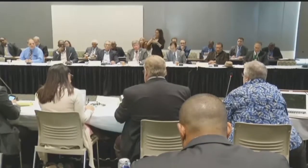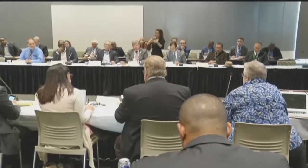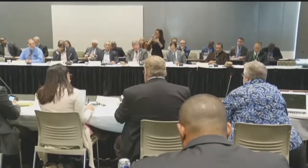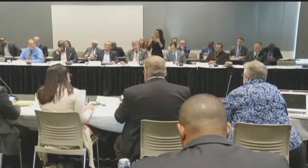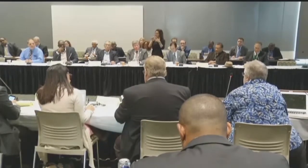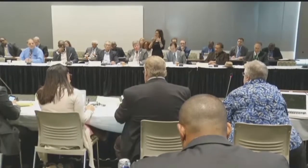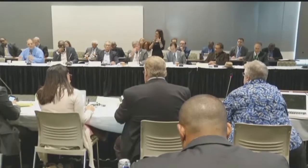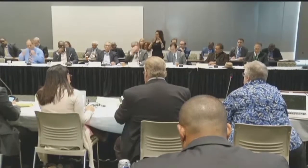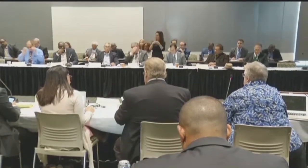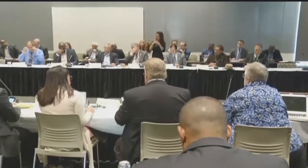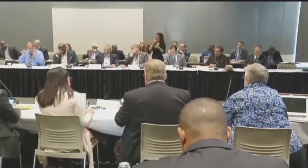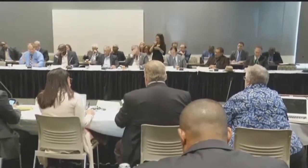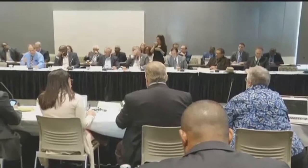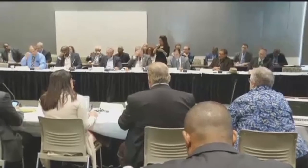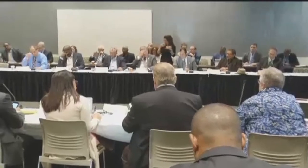Is that still true?